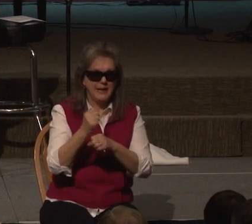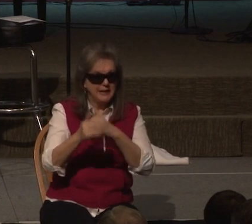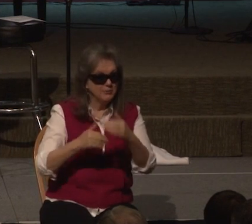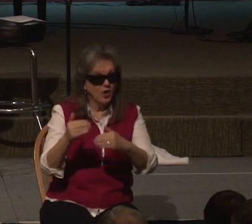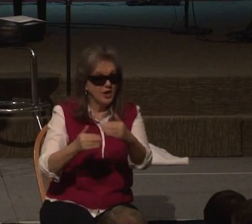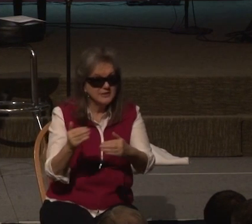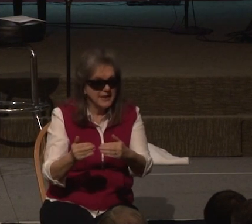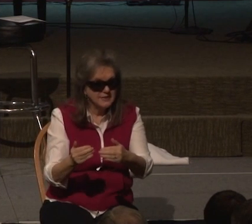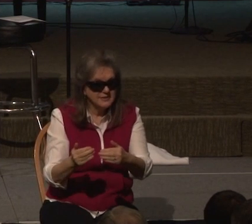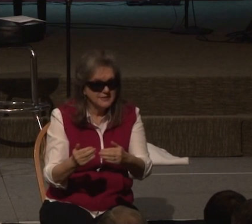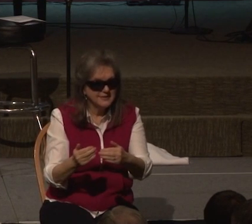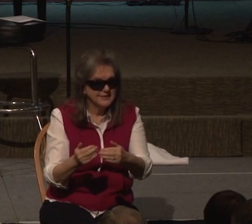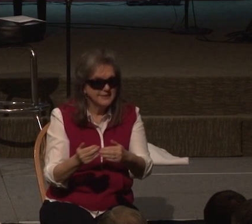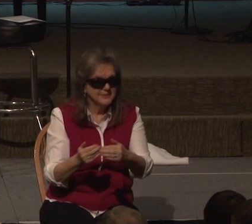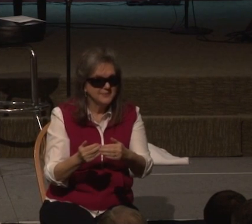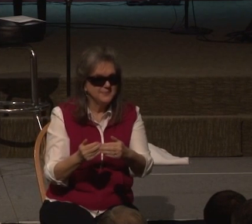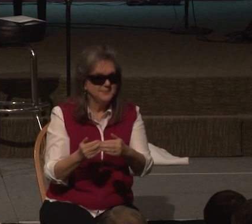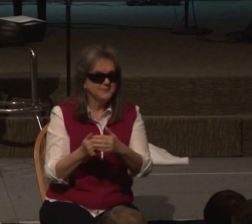process.